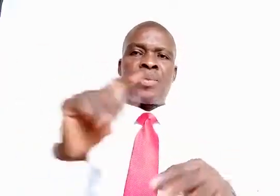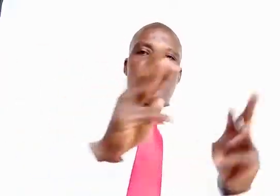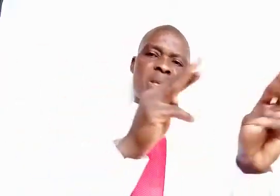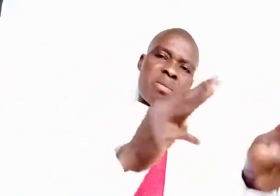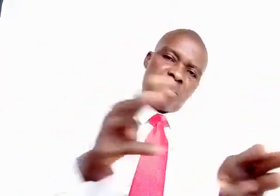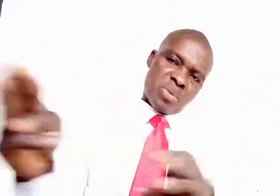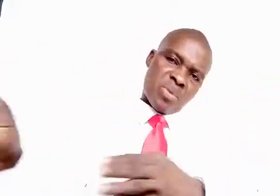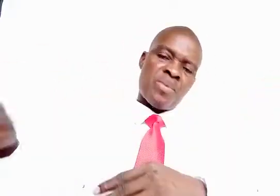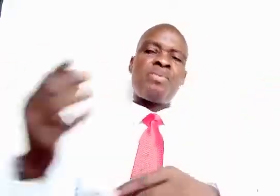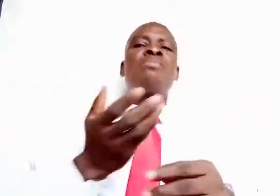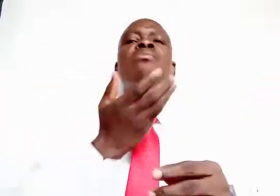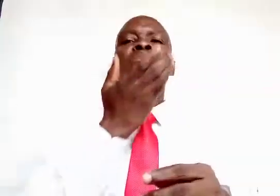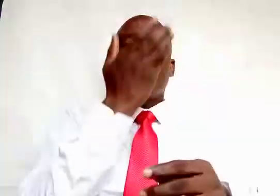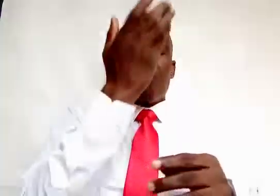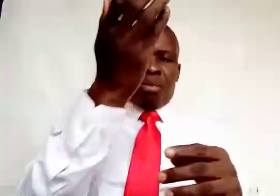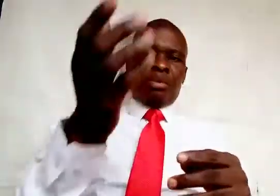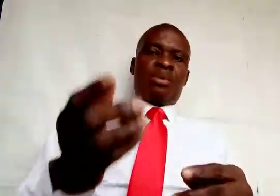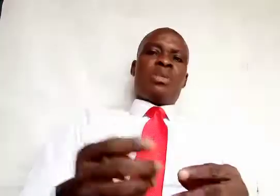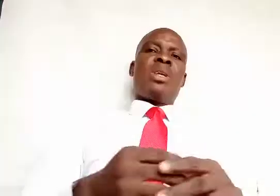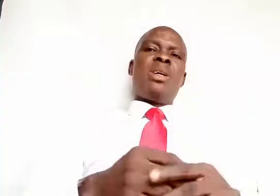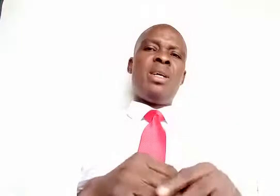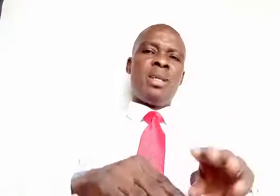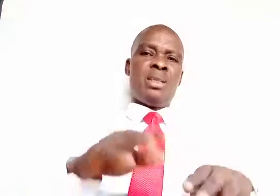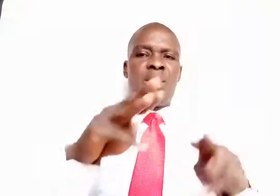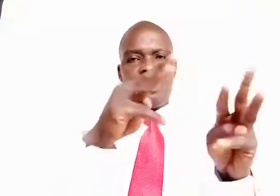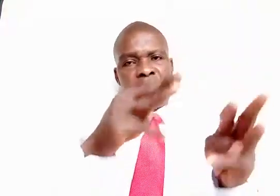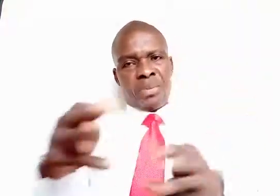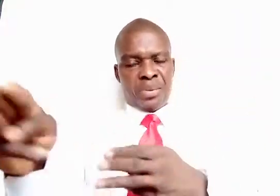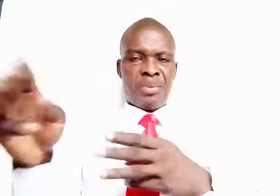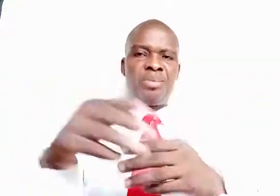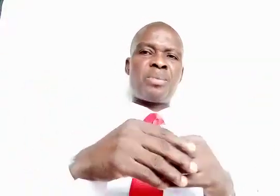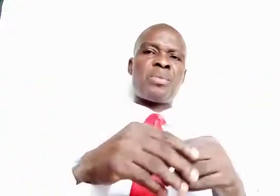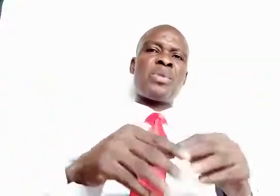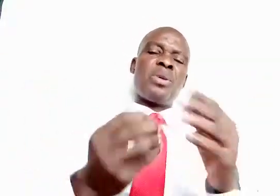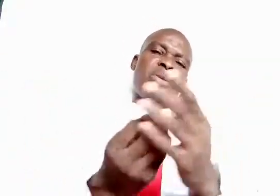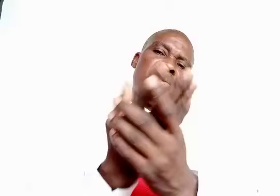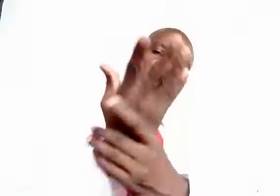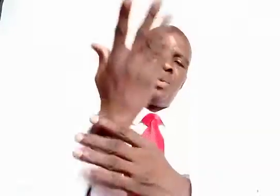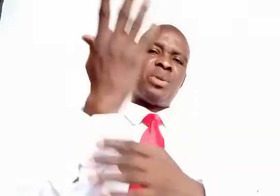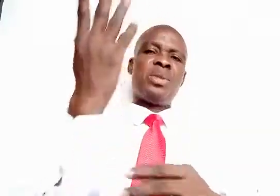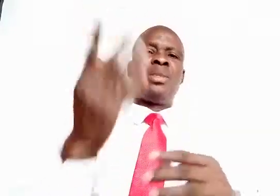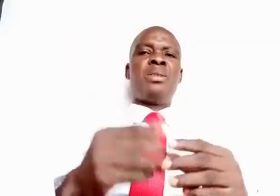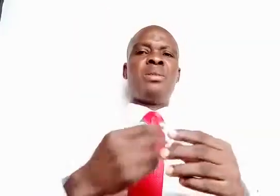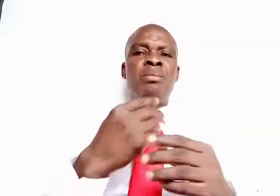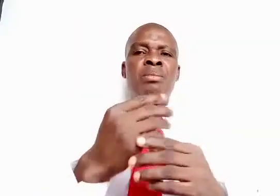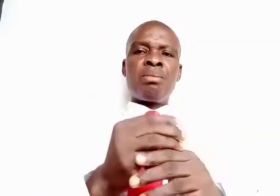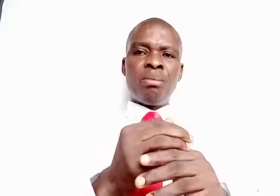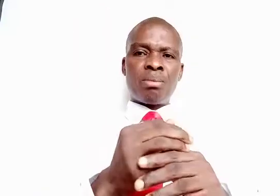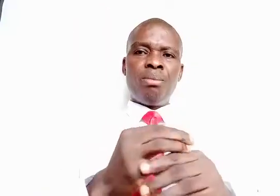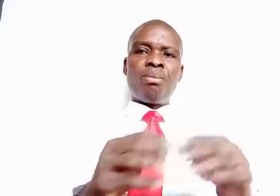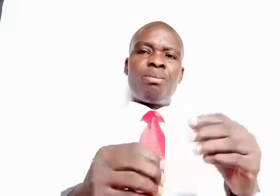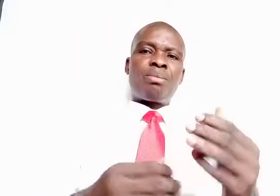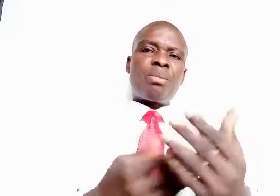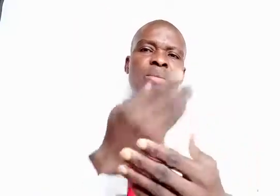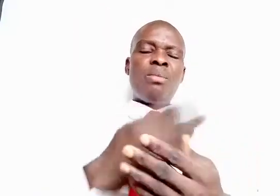respiration, nutrition, irritability, growth, excretion, reproduction,